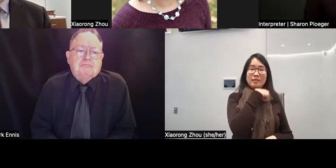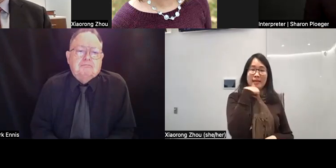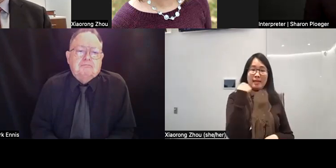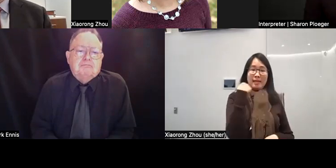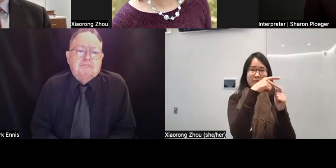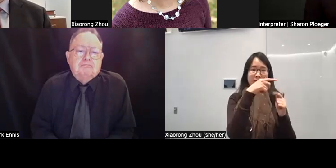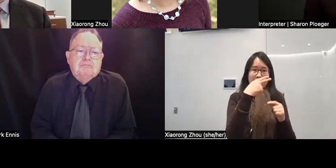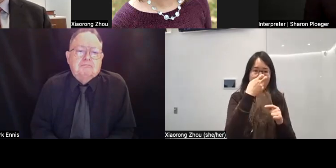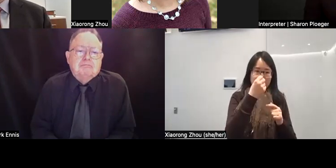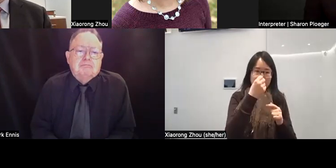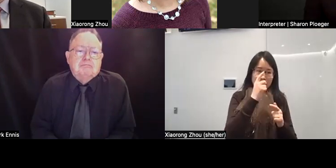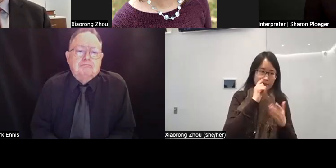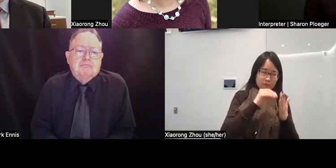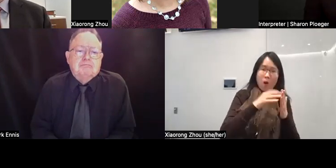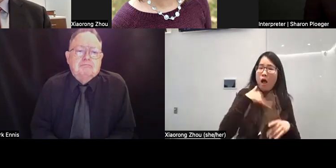That's a good question.